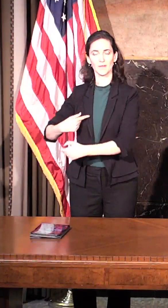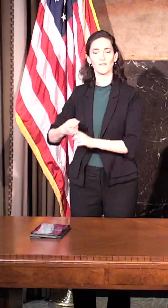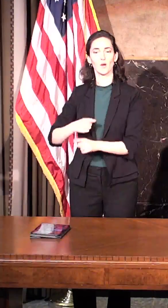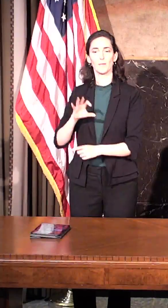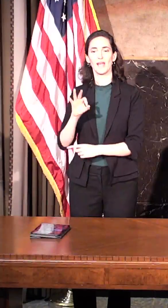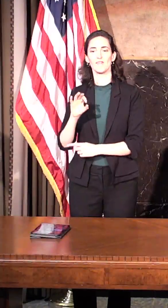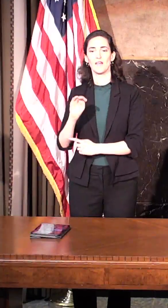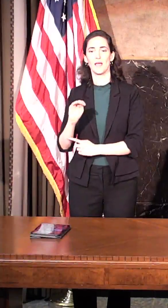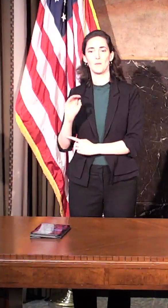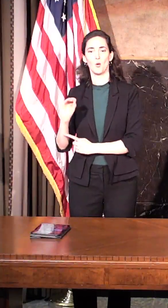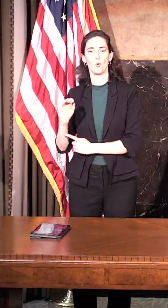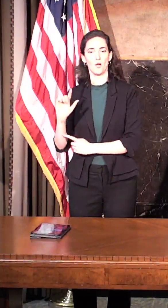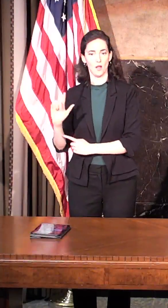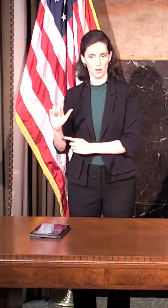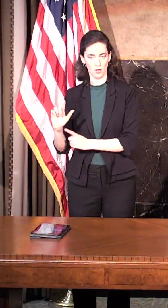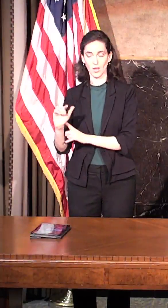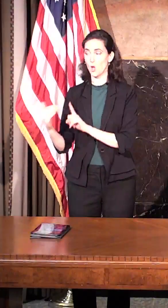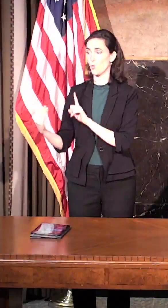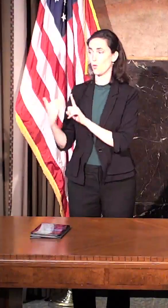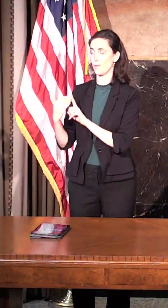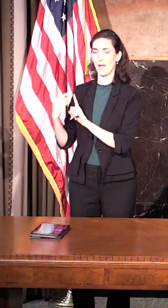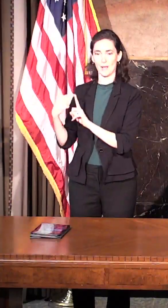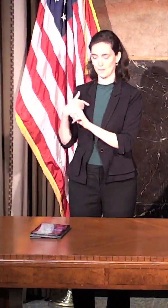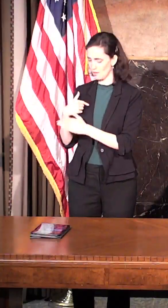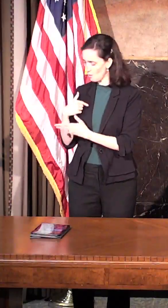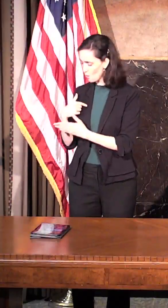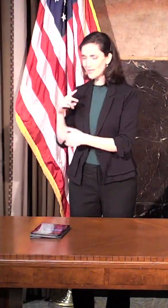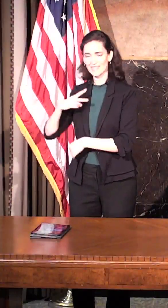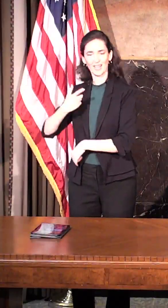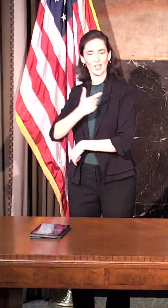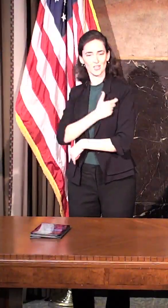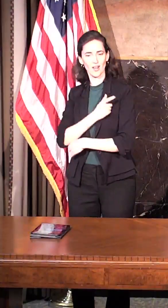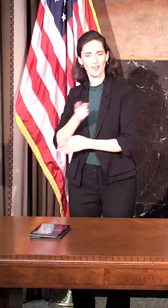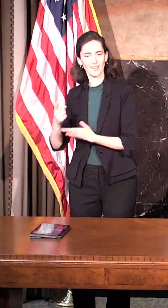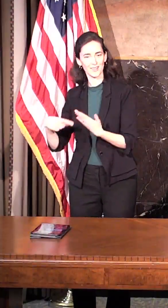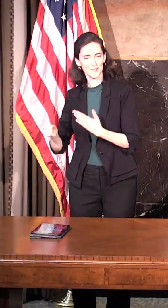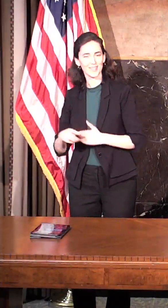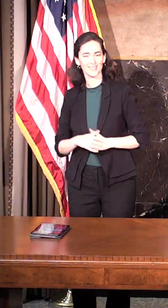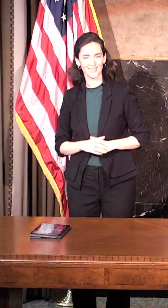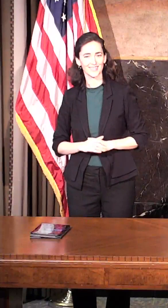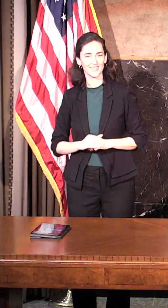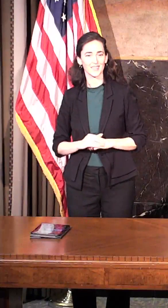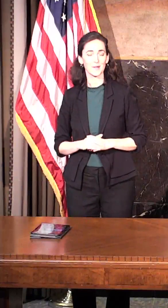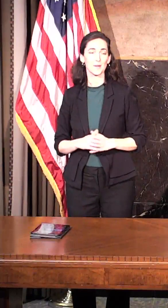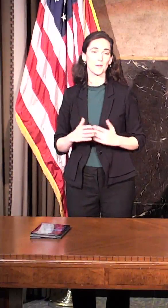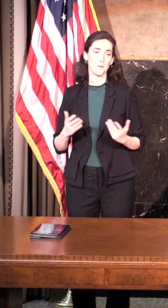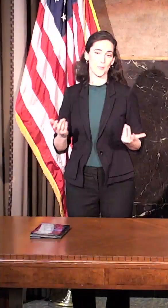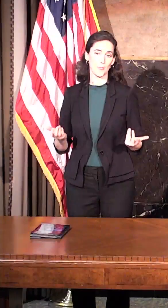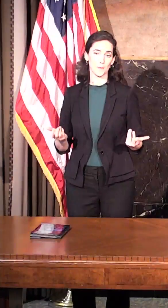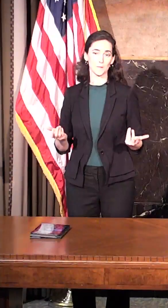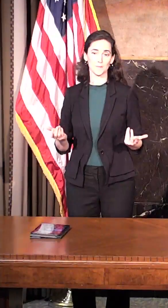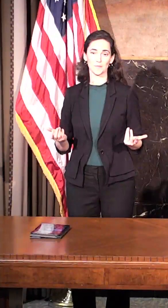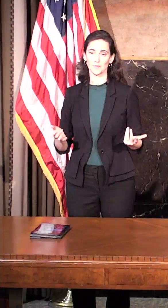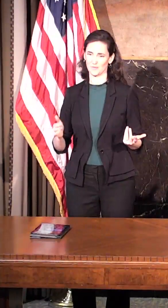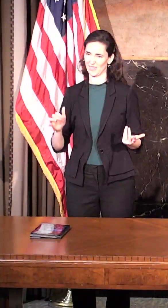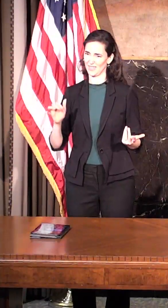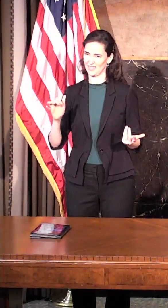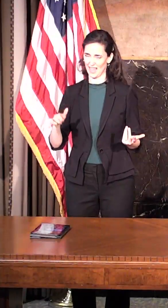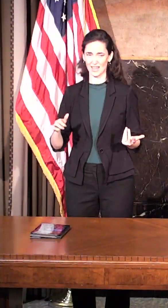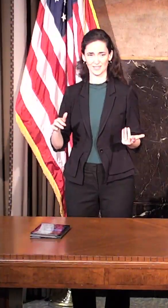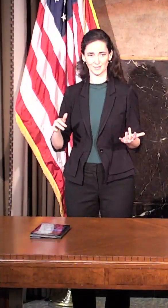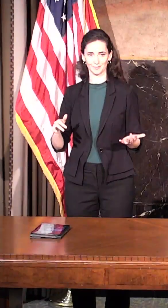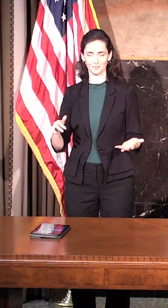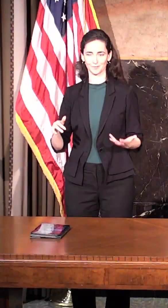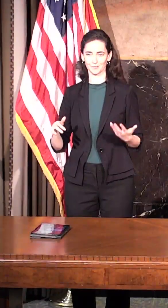FMOL reminding me of that second dose appointment. And that's part of the